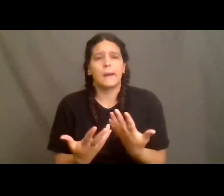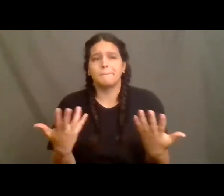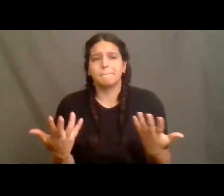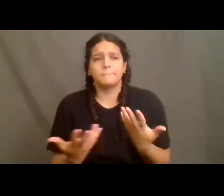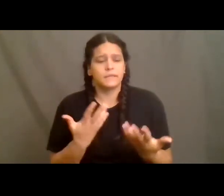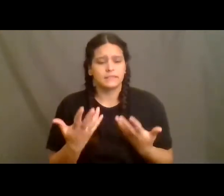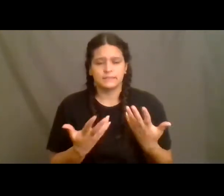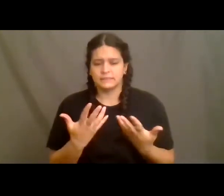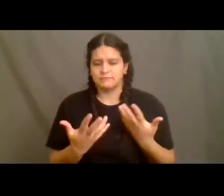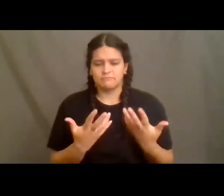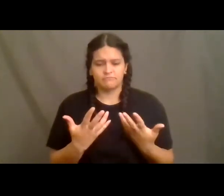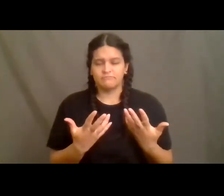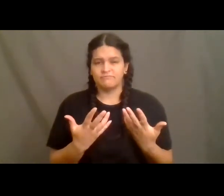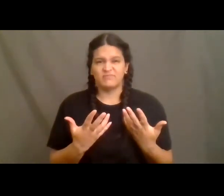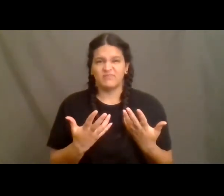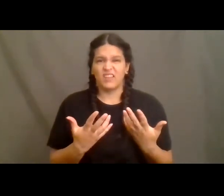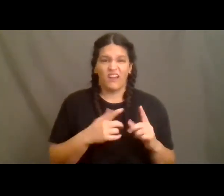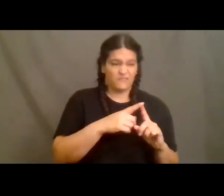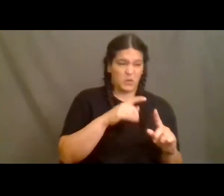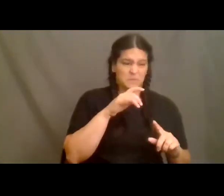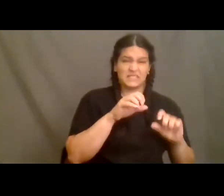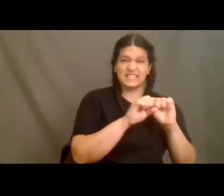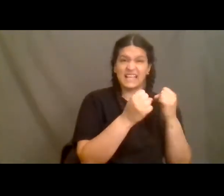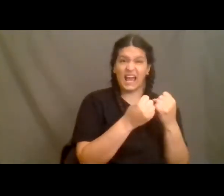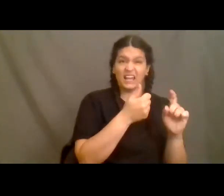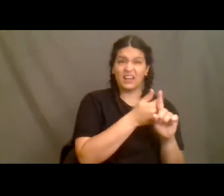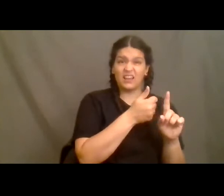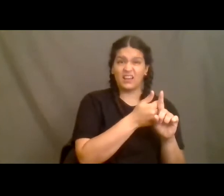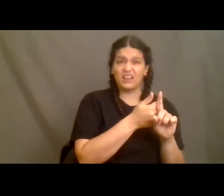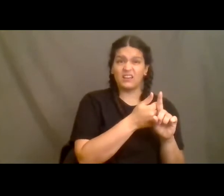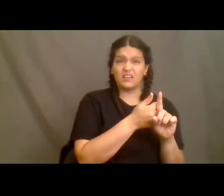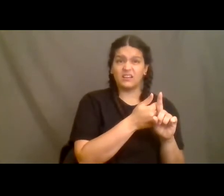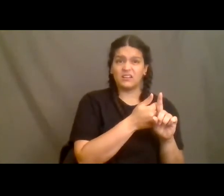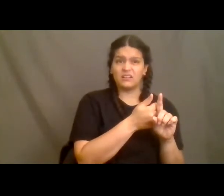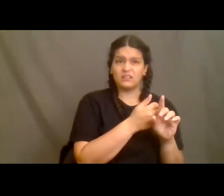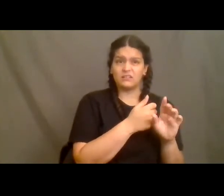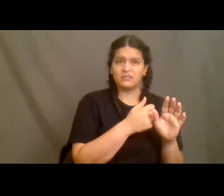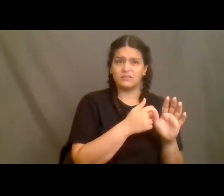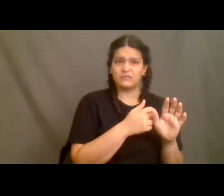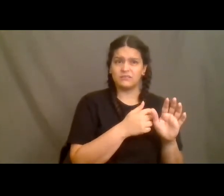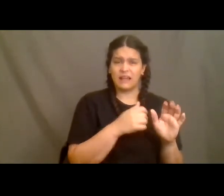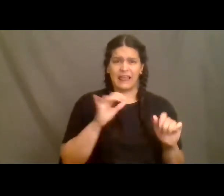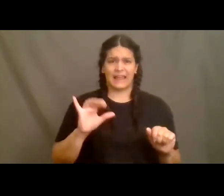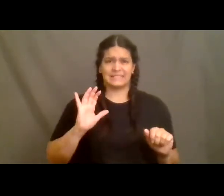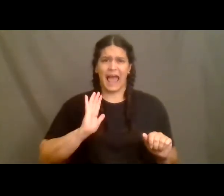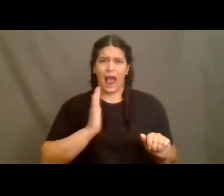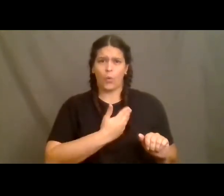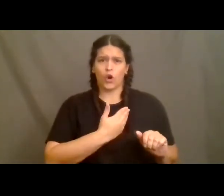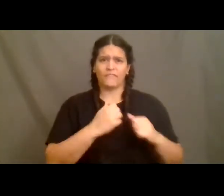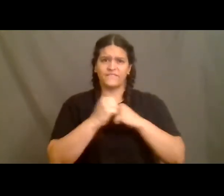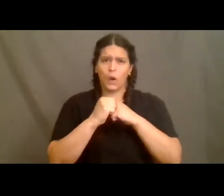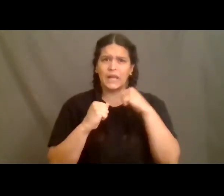to have, like, to come from a society that's our powerful structure, that's our powerful foundation, you know, as